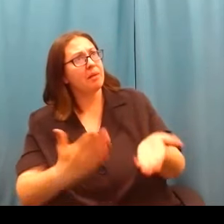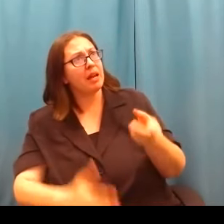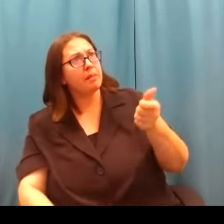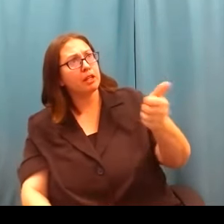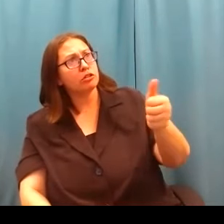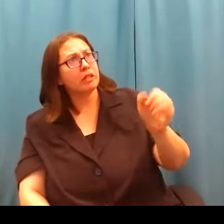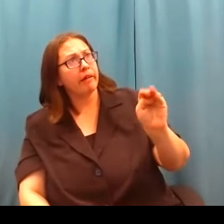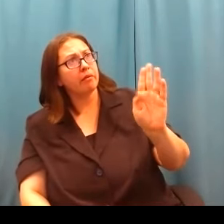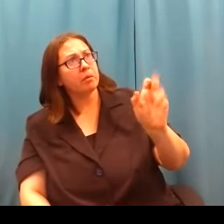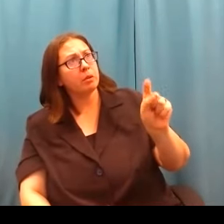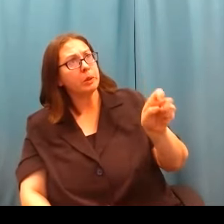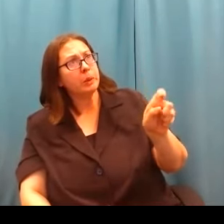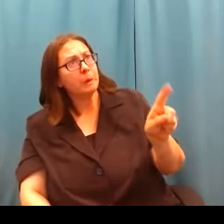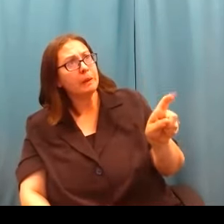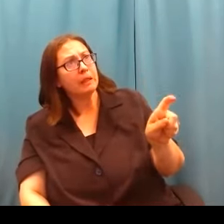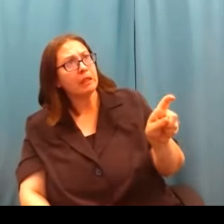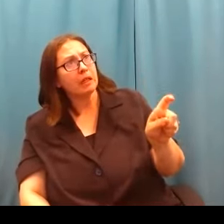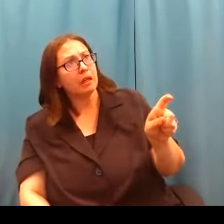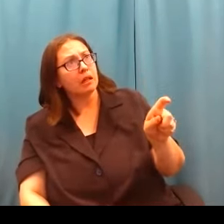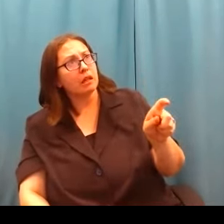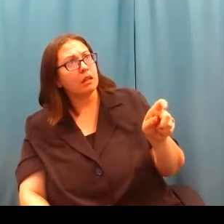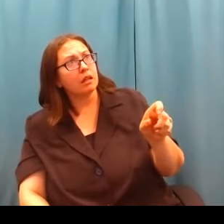yourself muted?